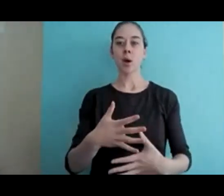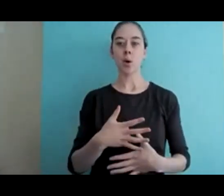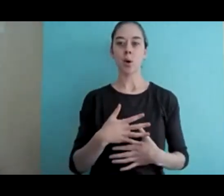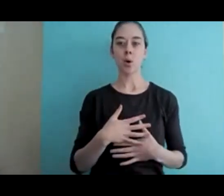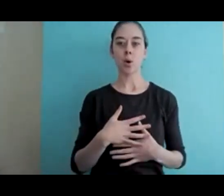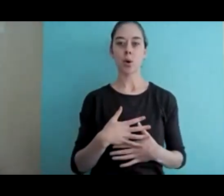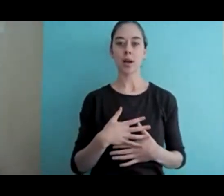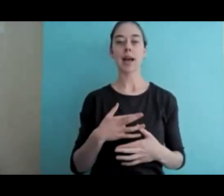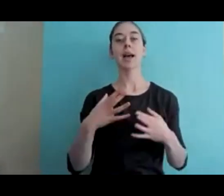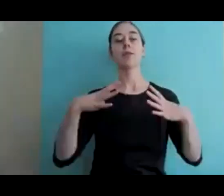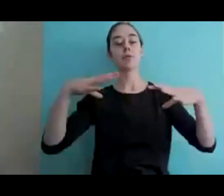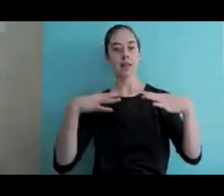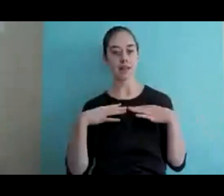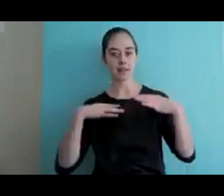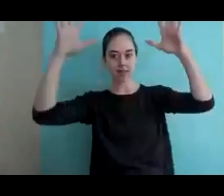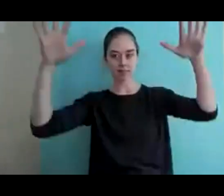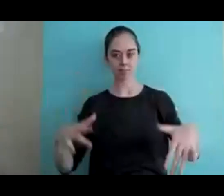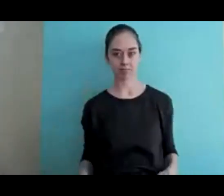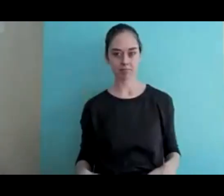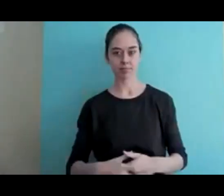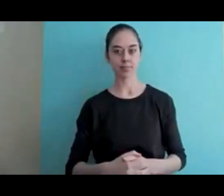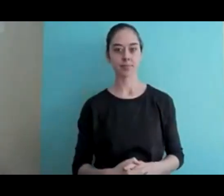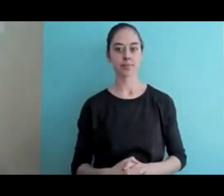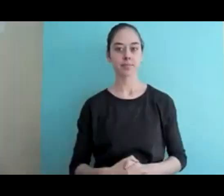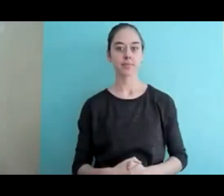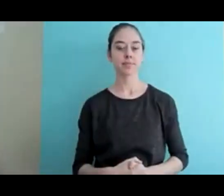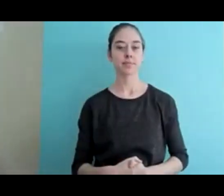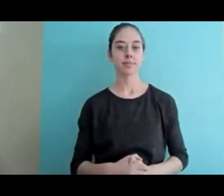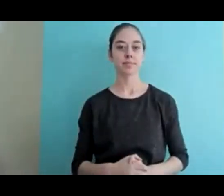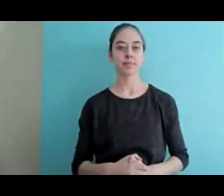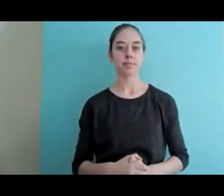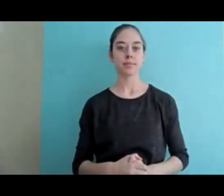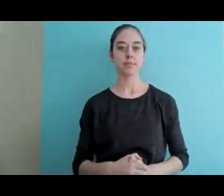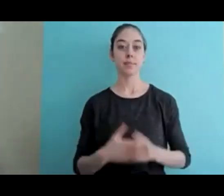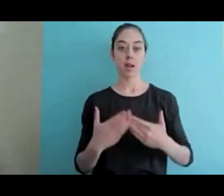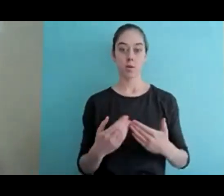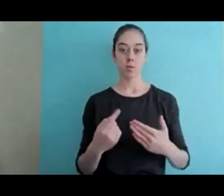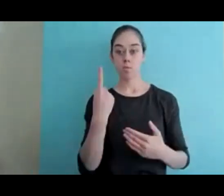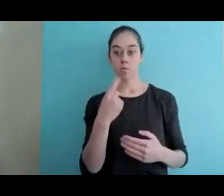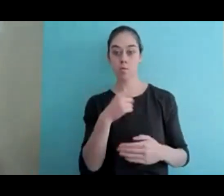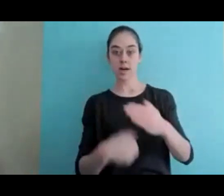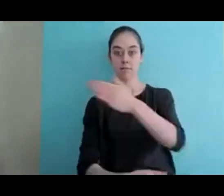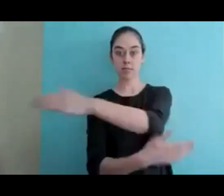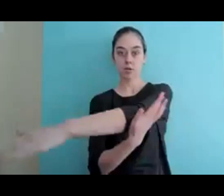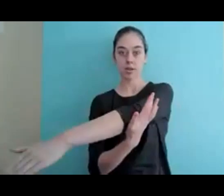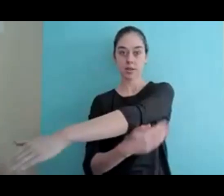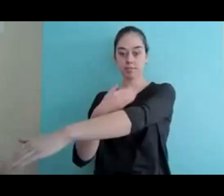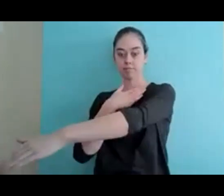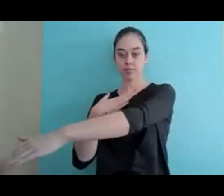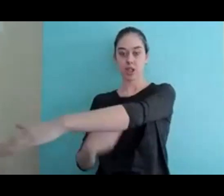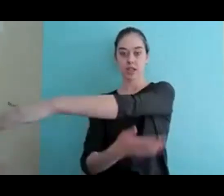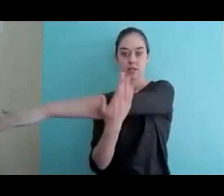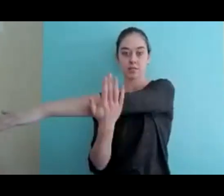breathe and relax. Good. One arm across your chest, lock it in with the other